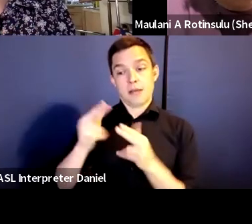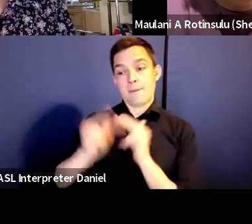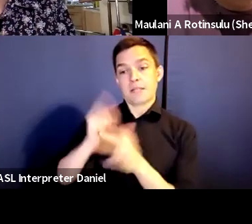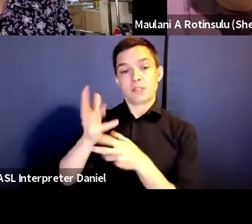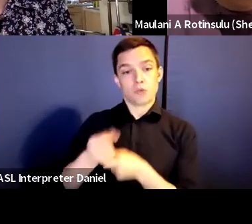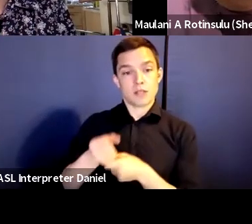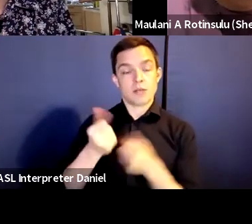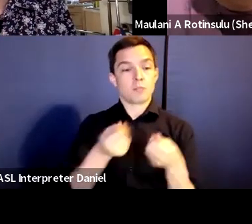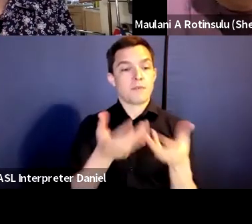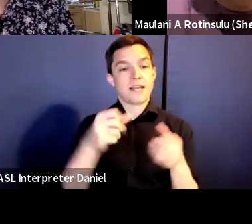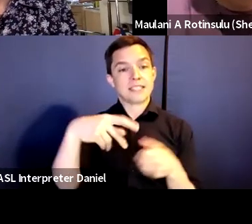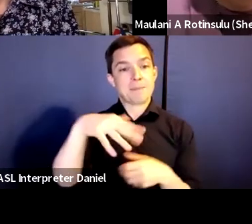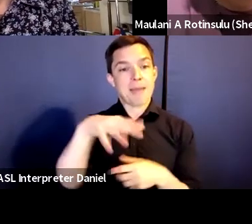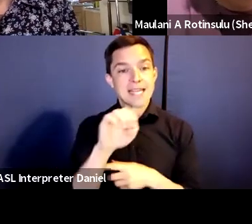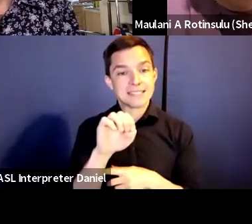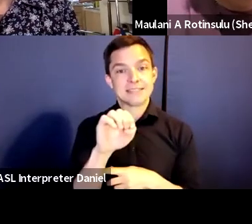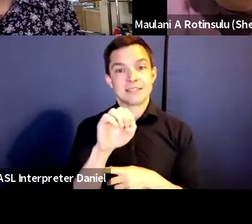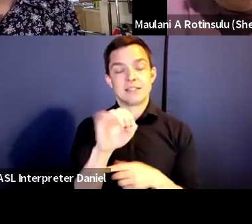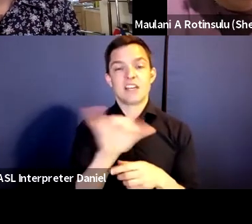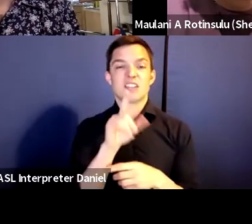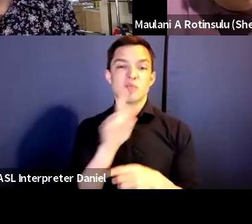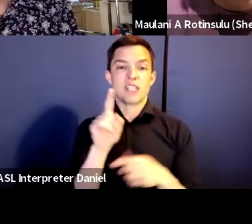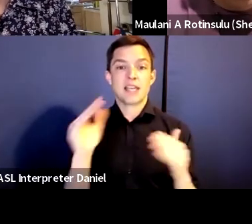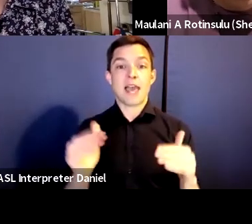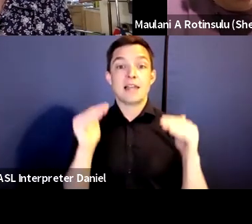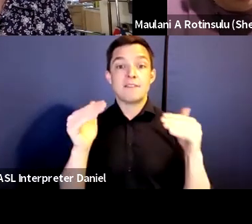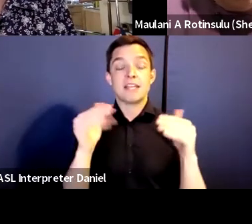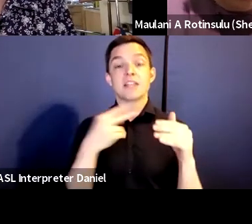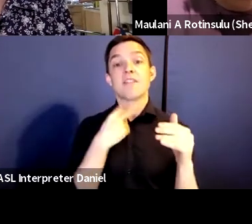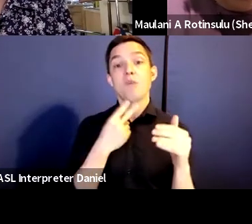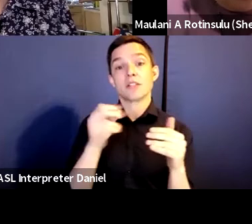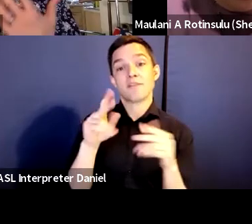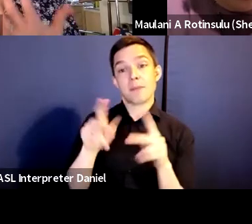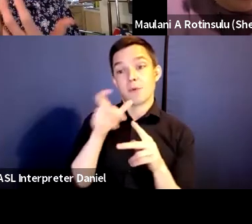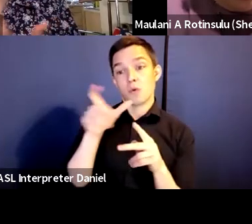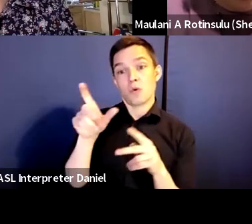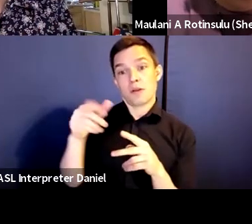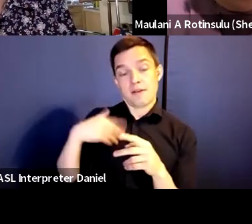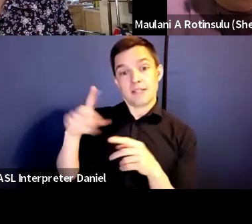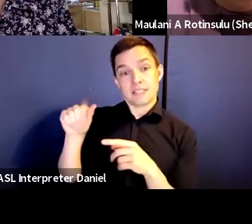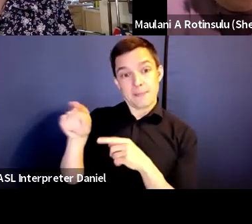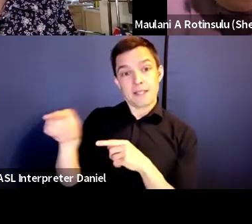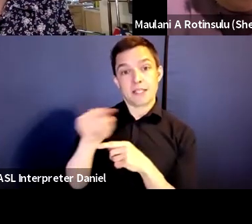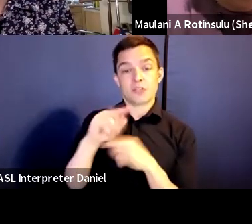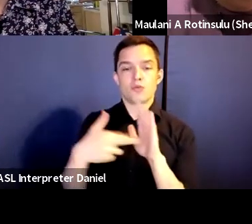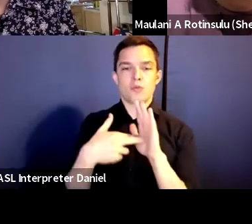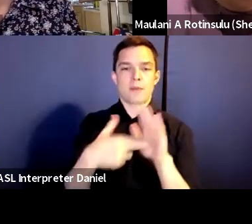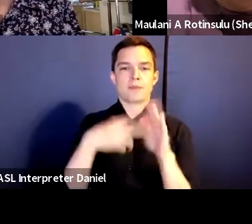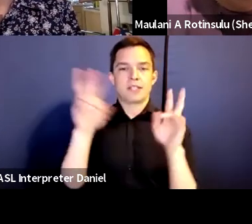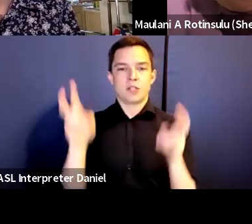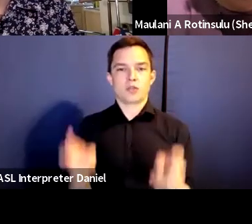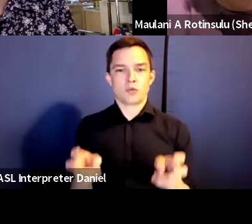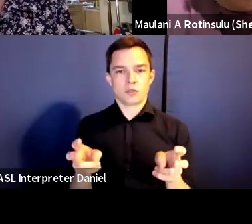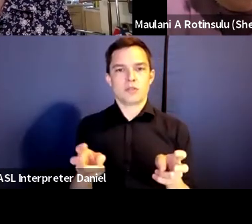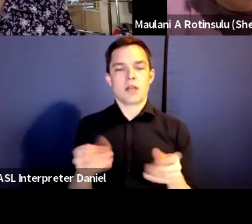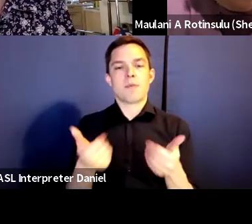space, and really elevating the voice of people with disabilities to represent issues and provide